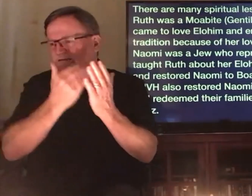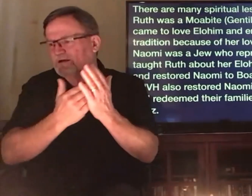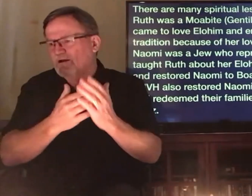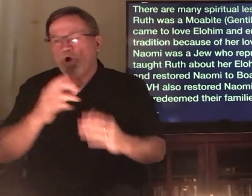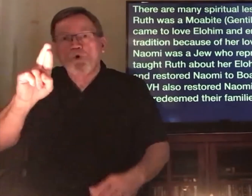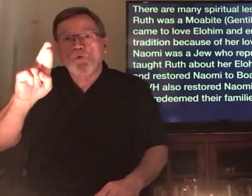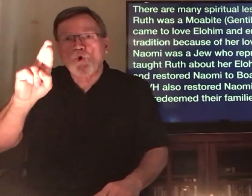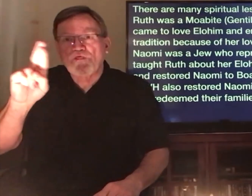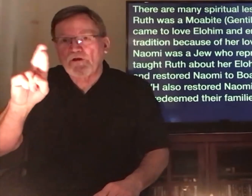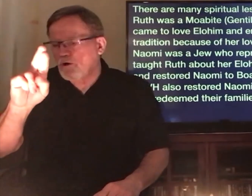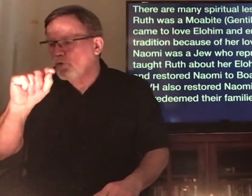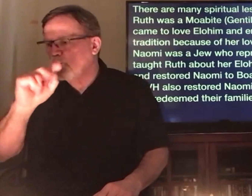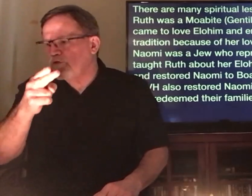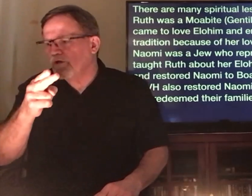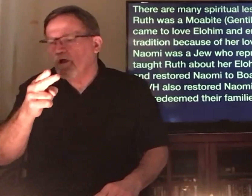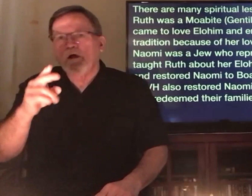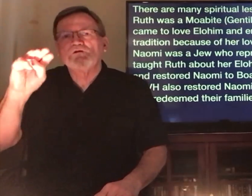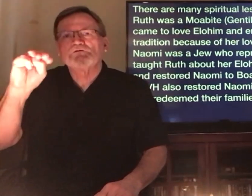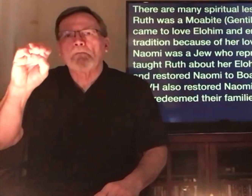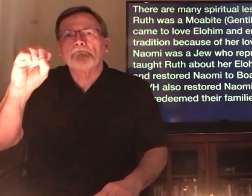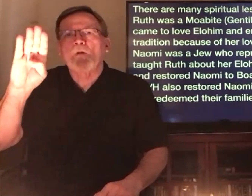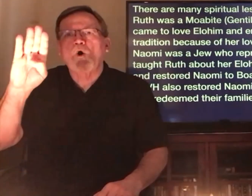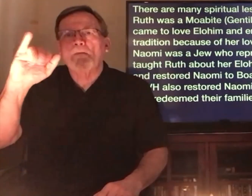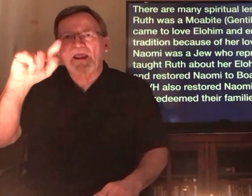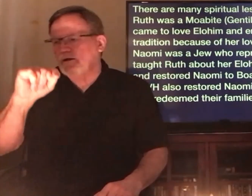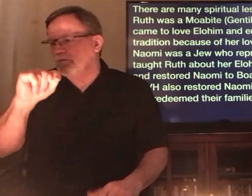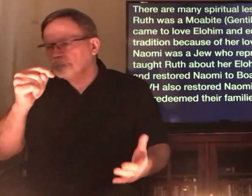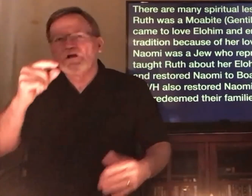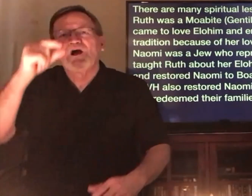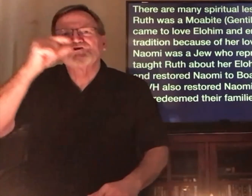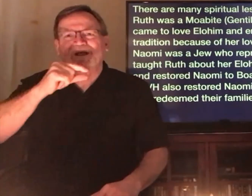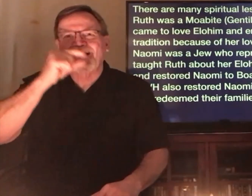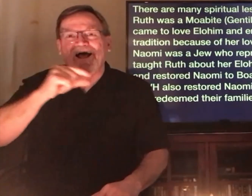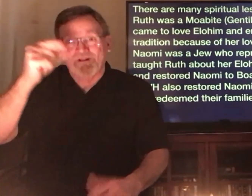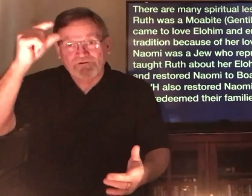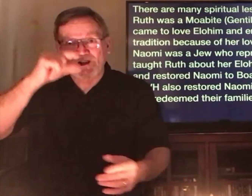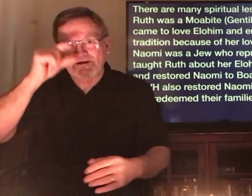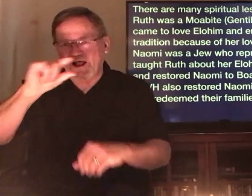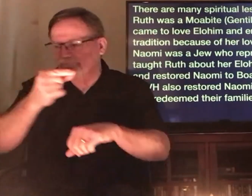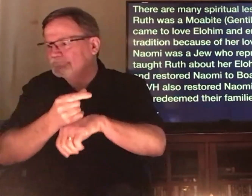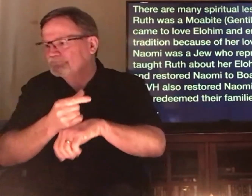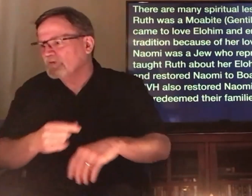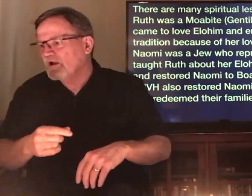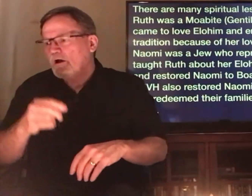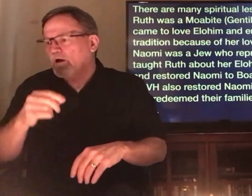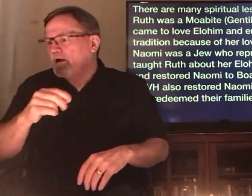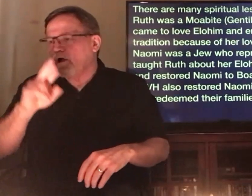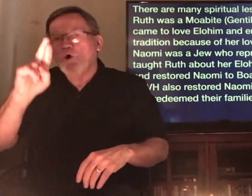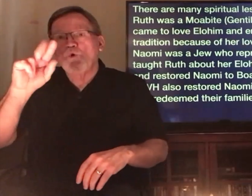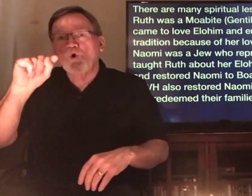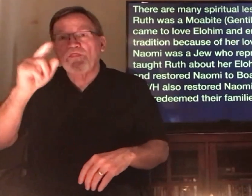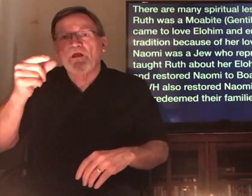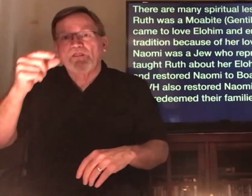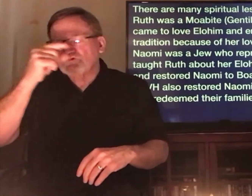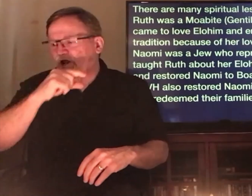and understood her need for what a redeemer. Why? Because family